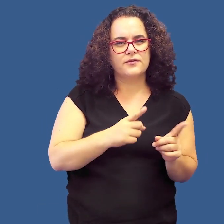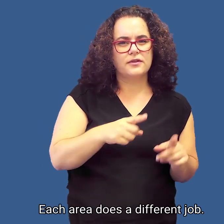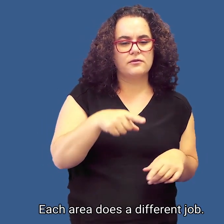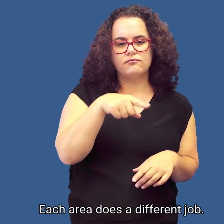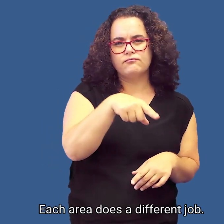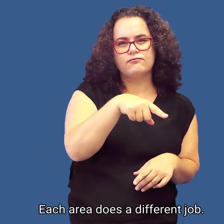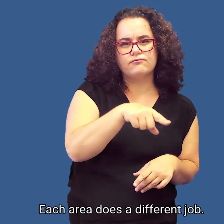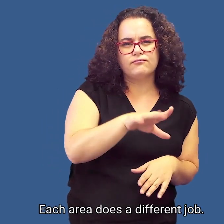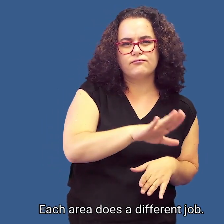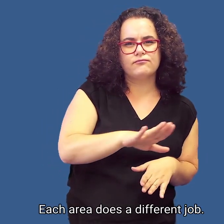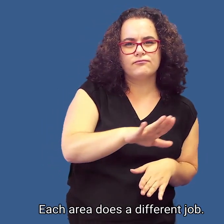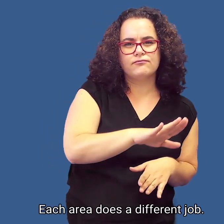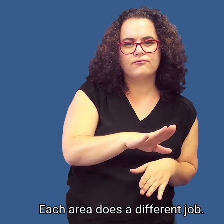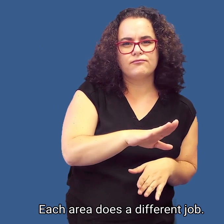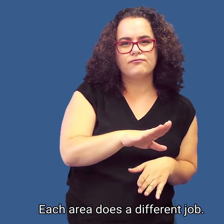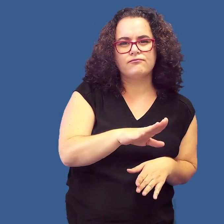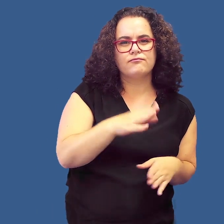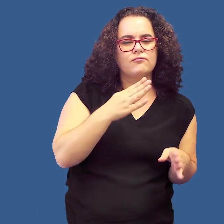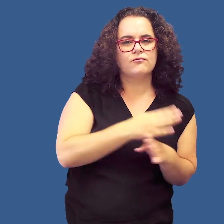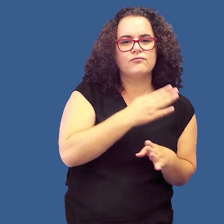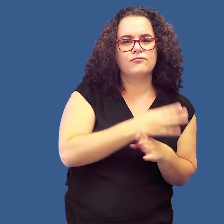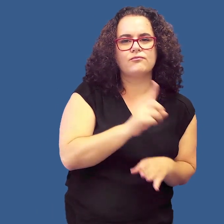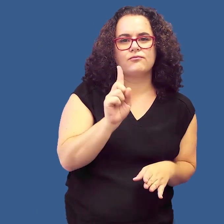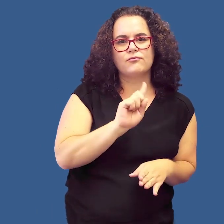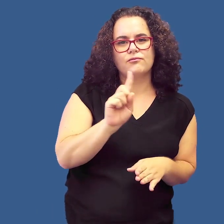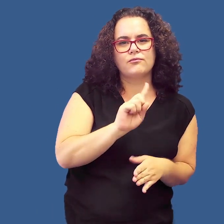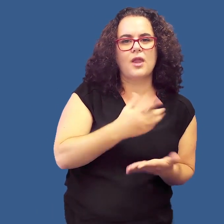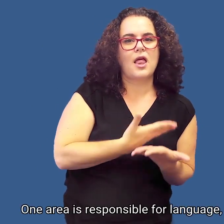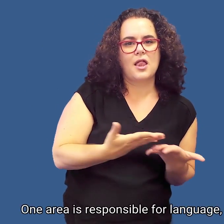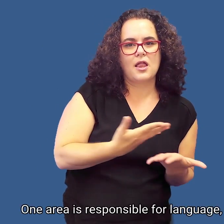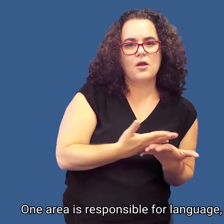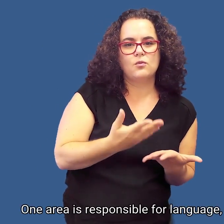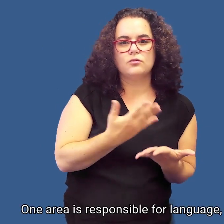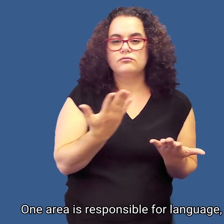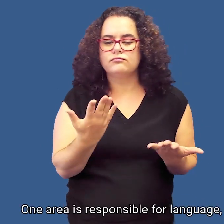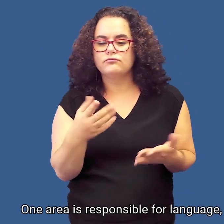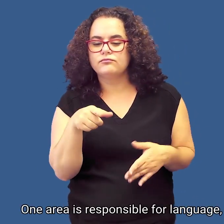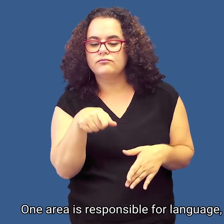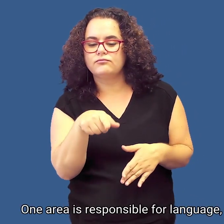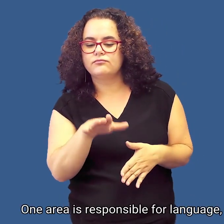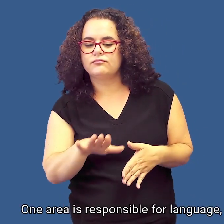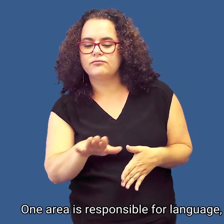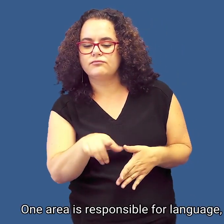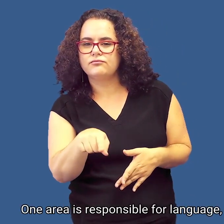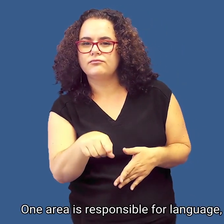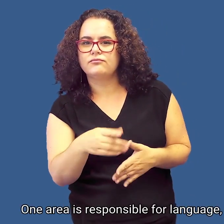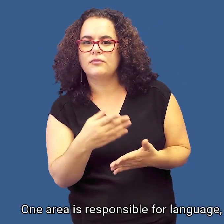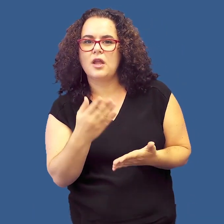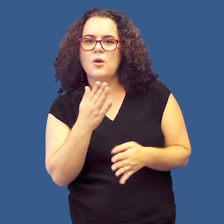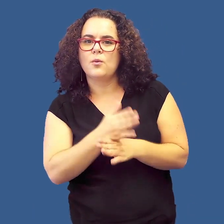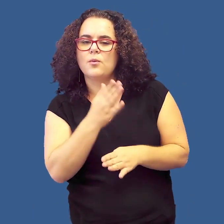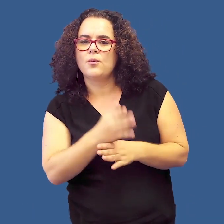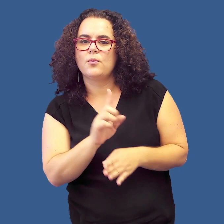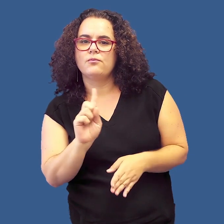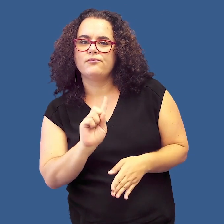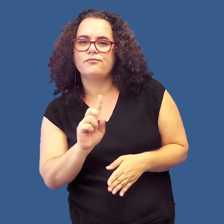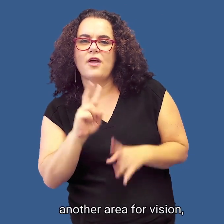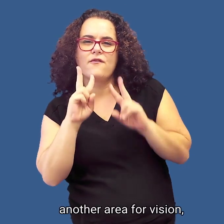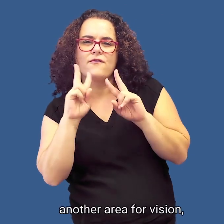Each area does a different job. One area is responsible for language, another